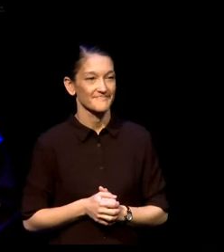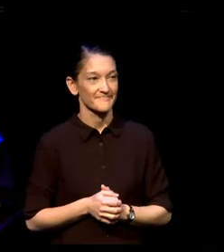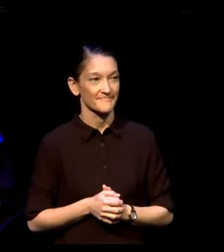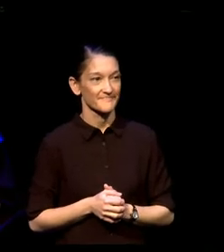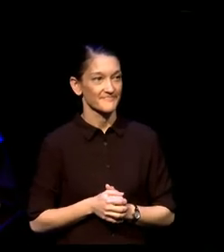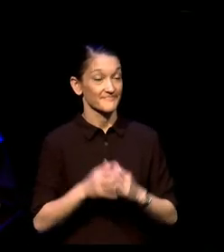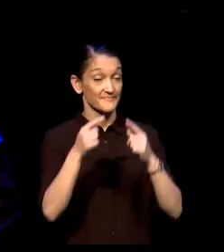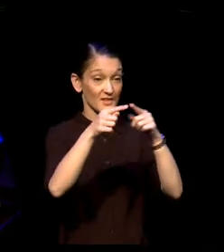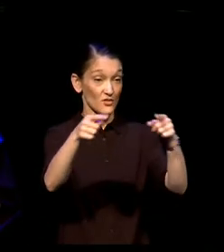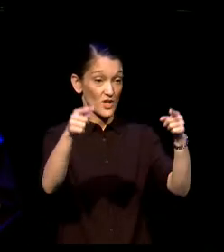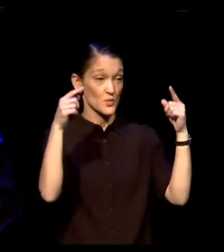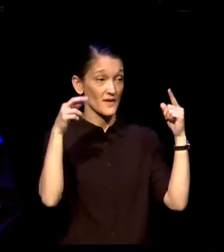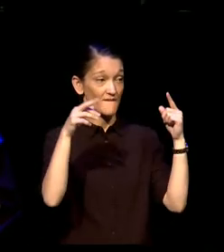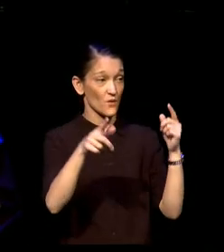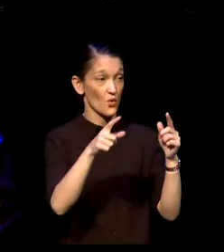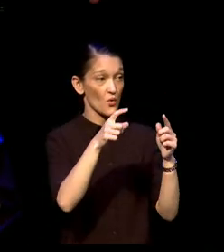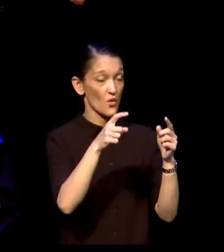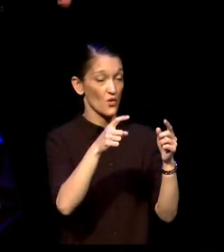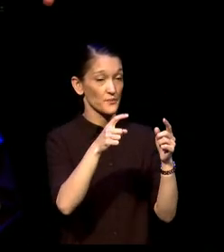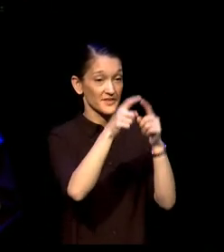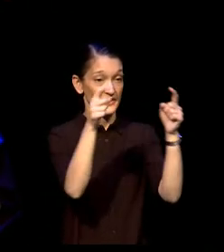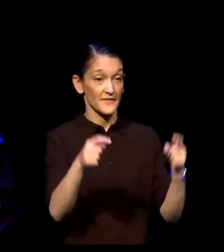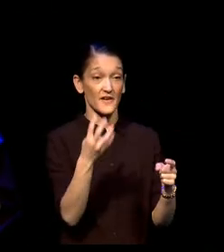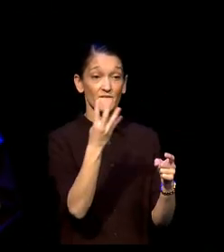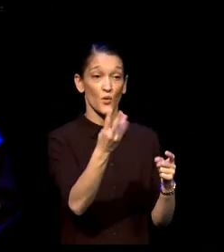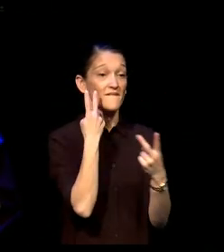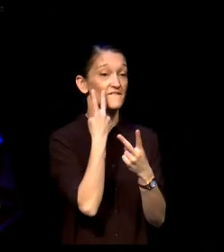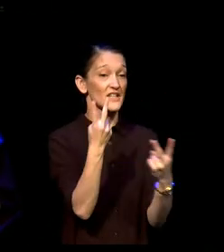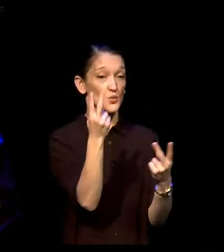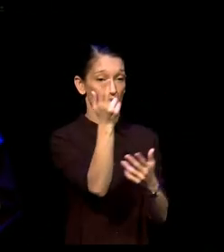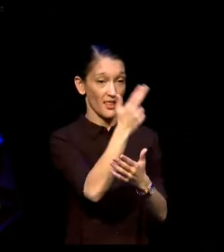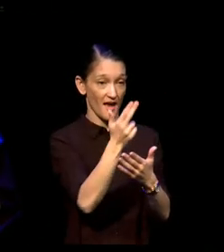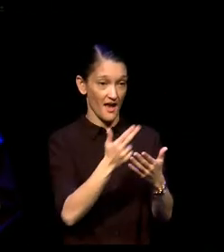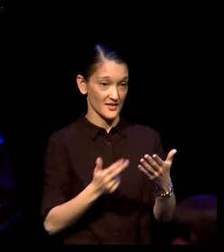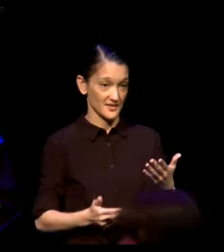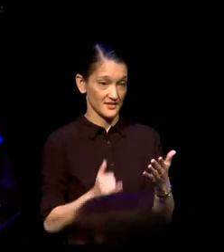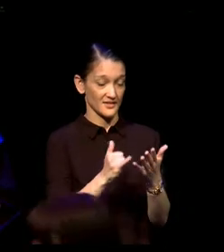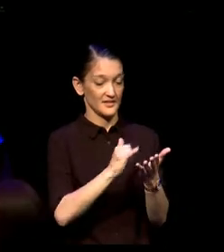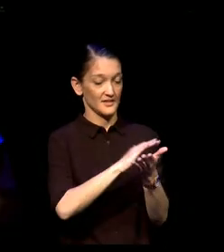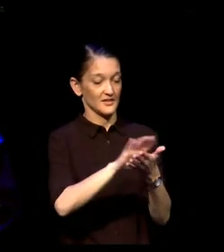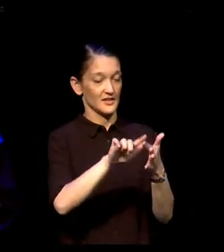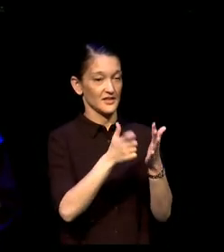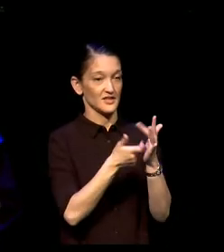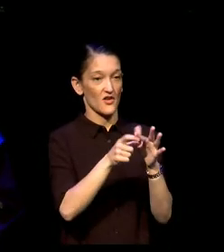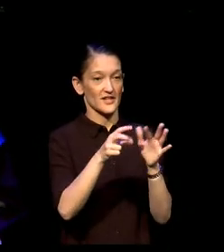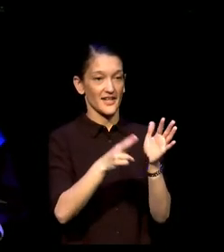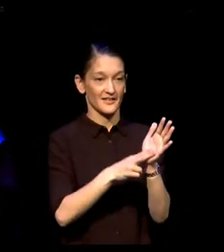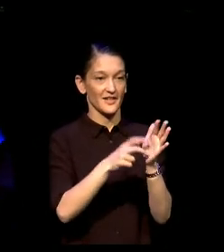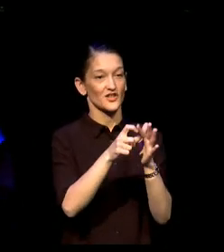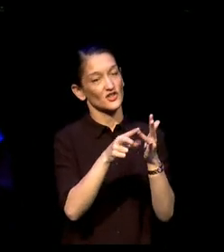The graduate for Certificate 4 in Visual Arts is Sheridan Donovan.